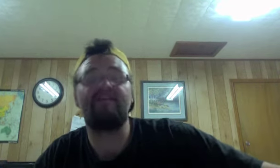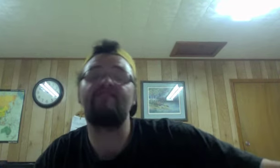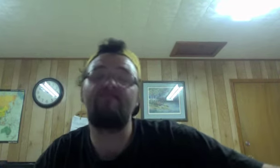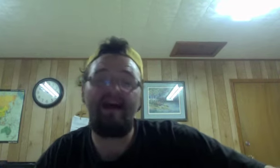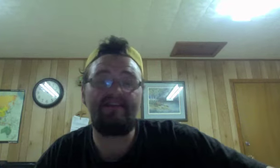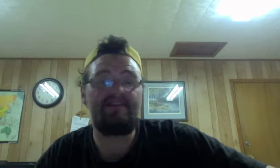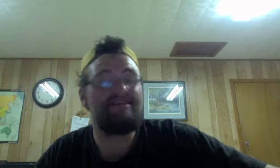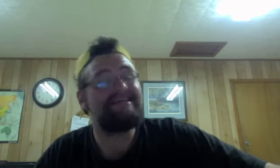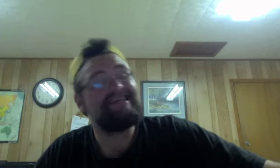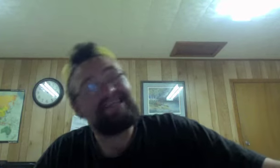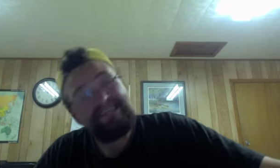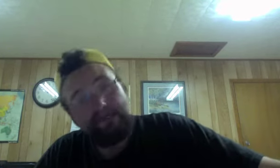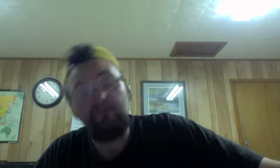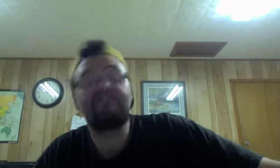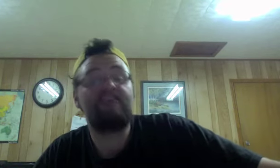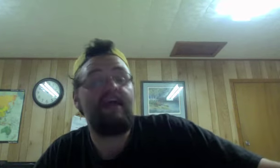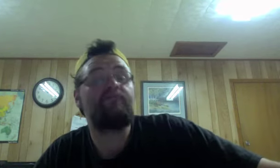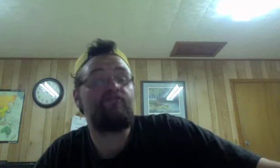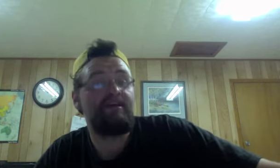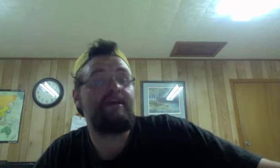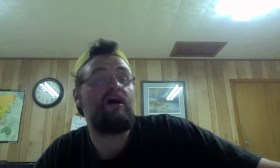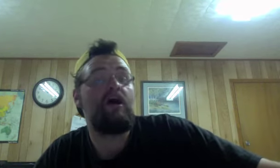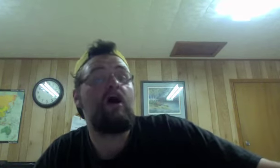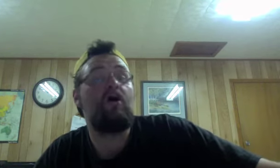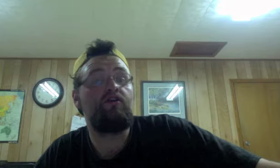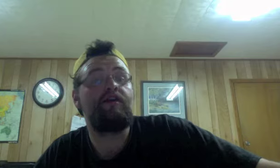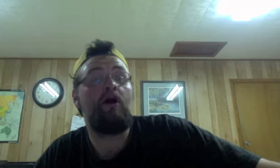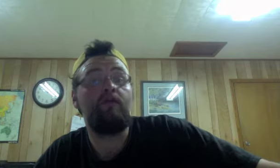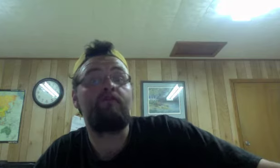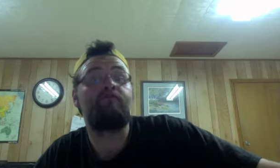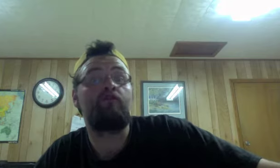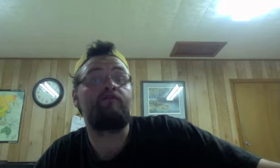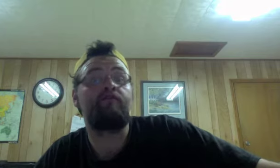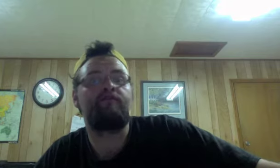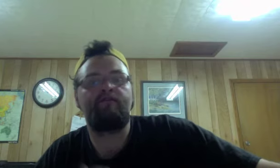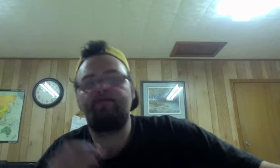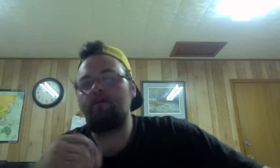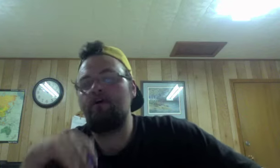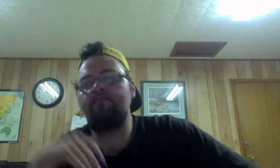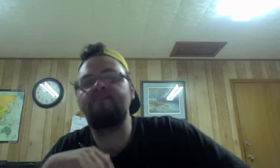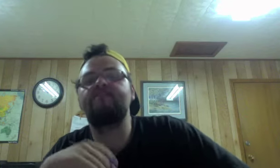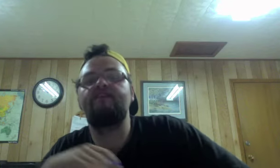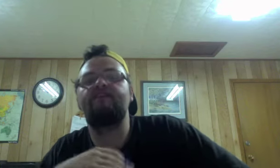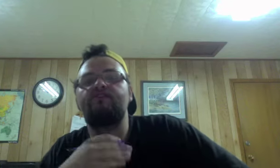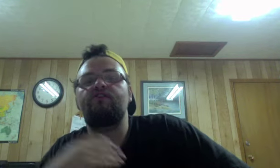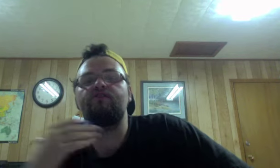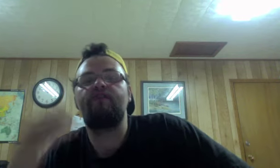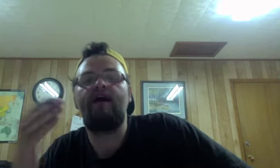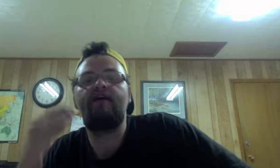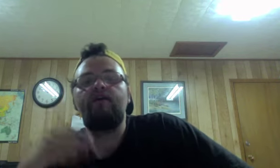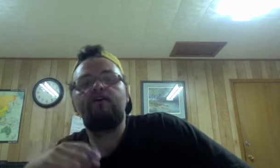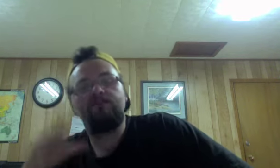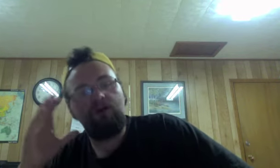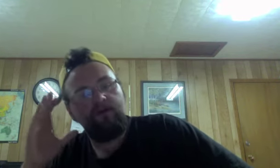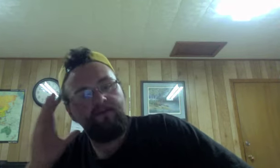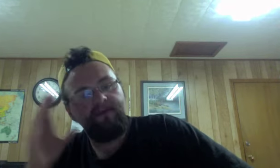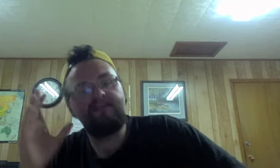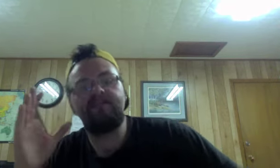they do that you know this game could get ugly on for for for uh BC if they start doing that so if you're BC